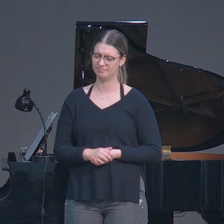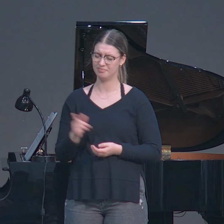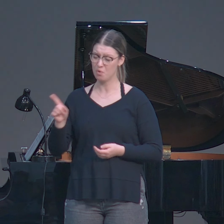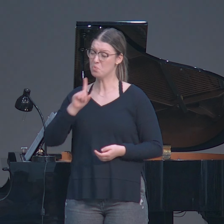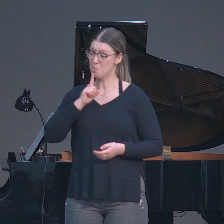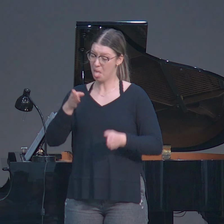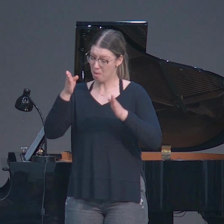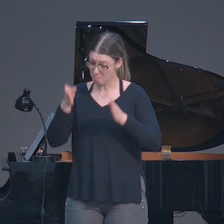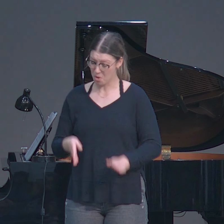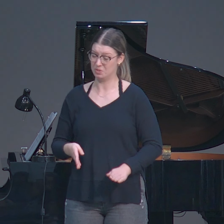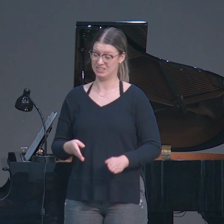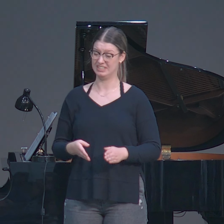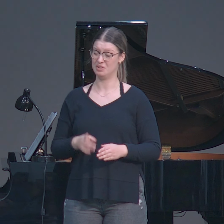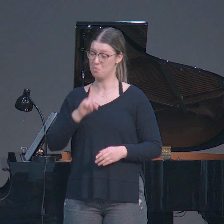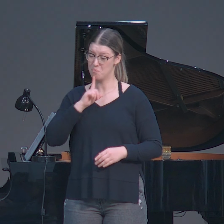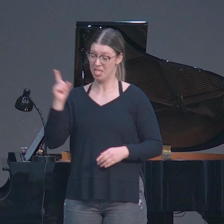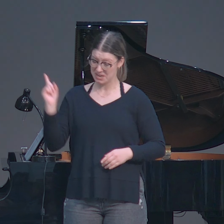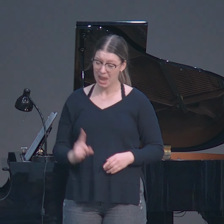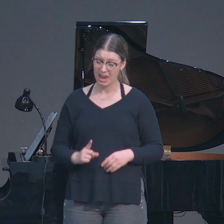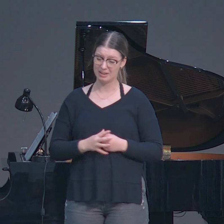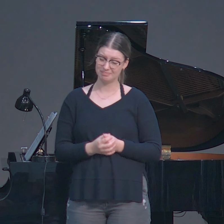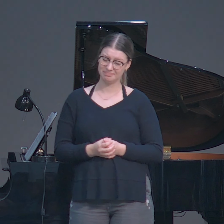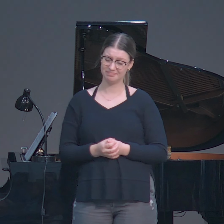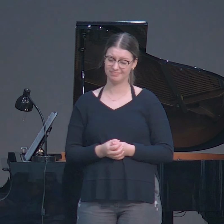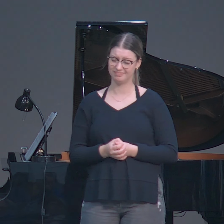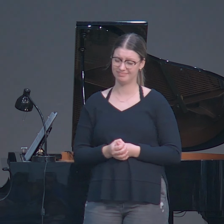that he was a real person, a real man.